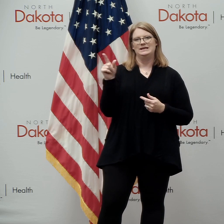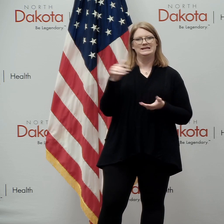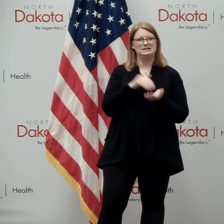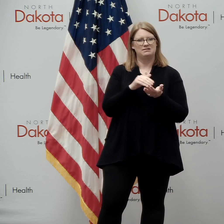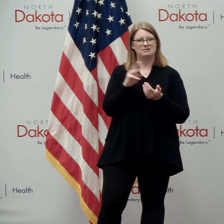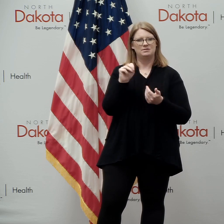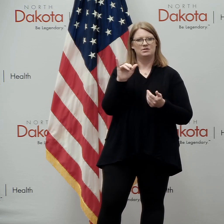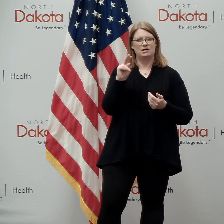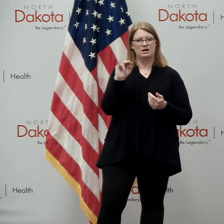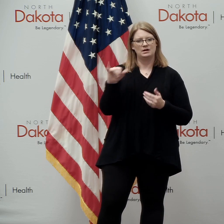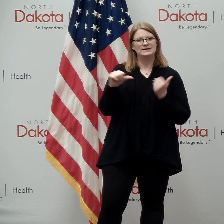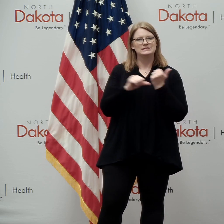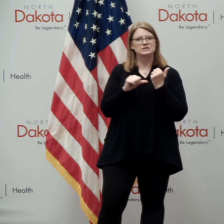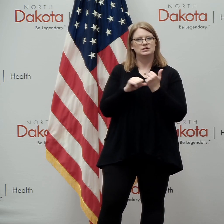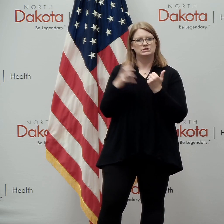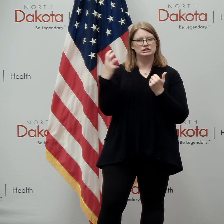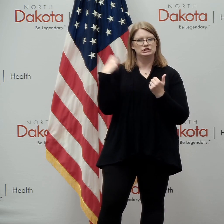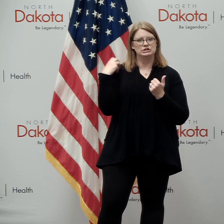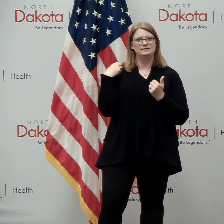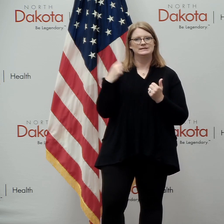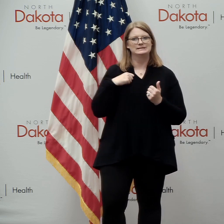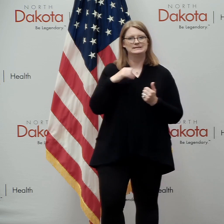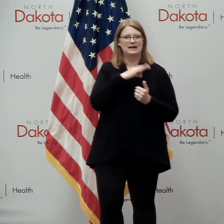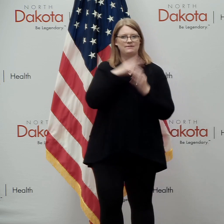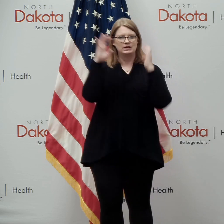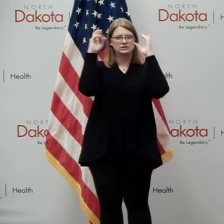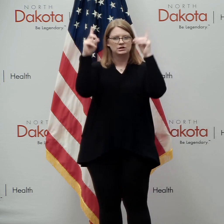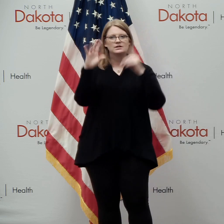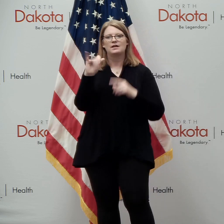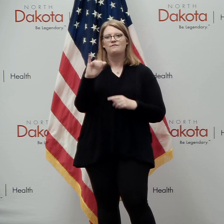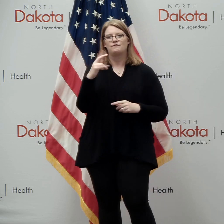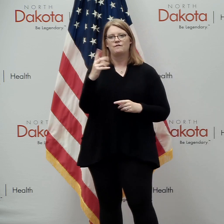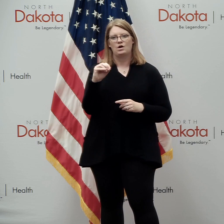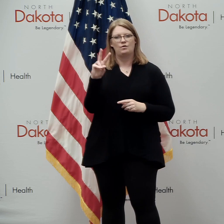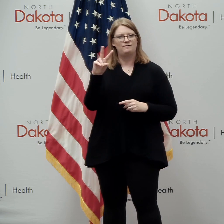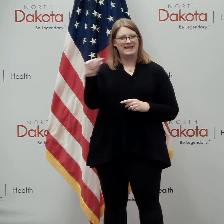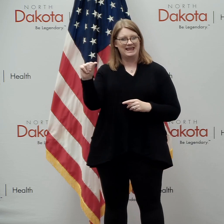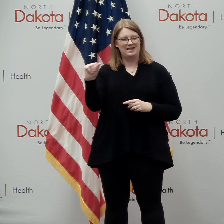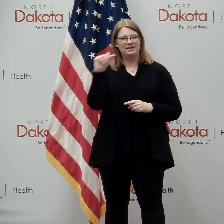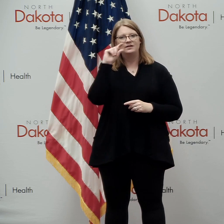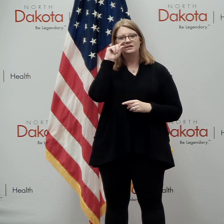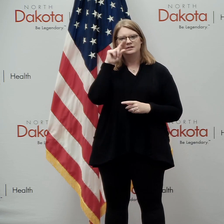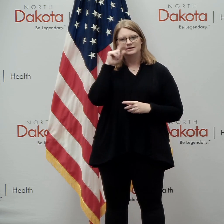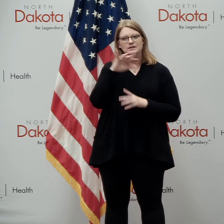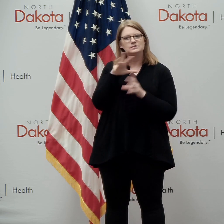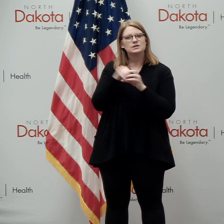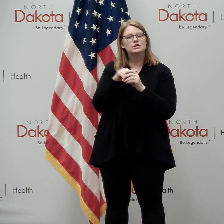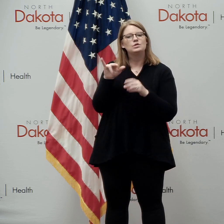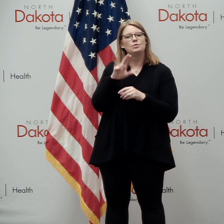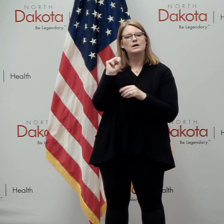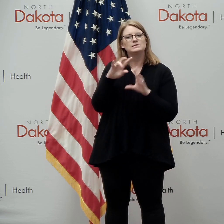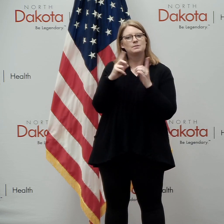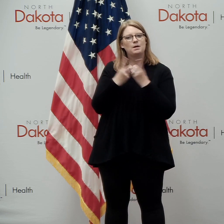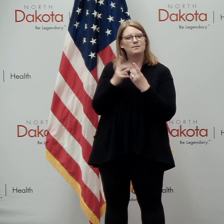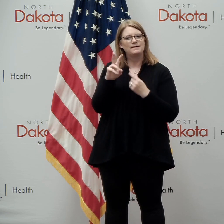has served as the Associate Chief of Staff for Education at the Fargo VA Healthcare System, which is part of the U.S. Department